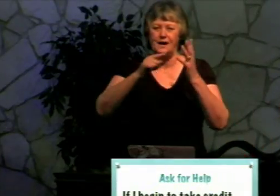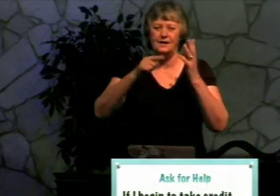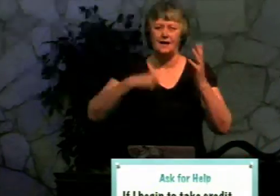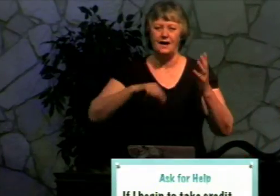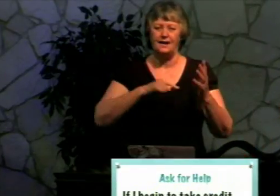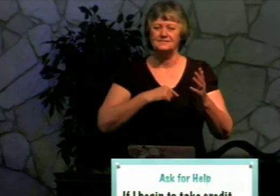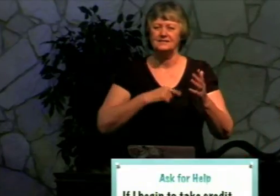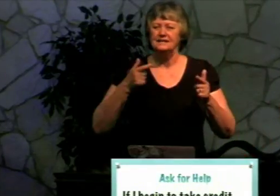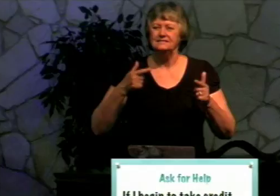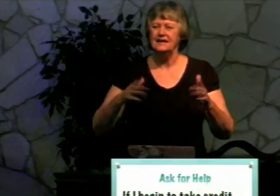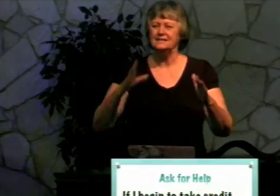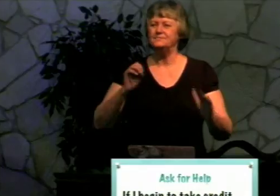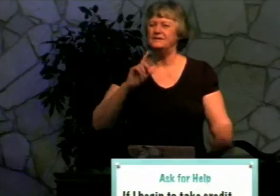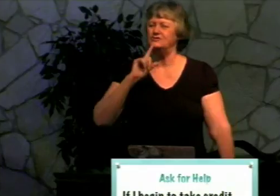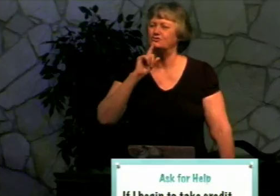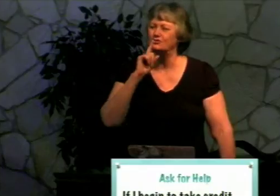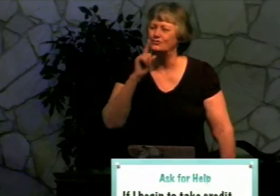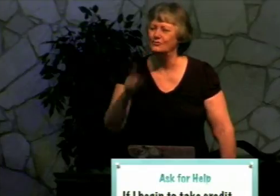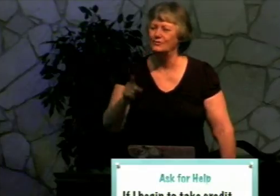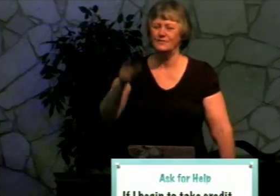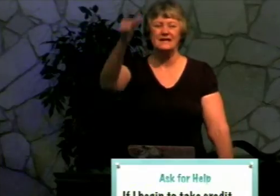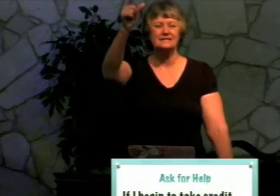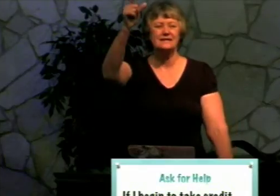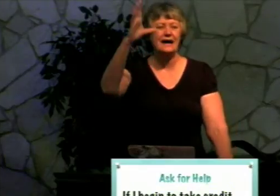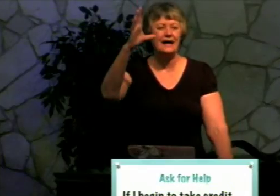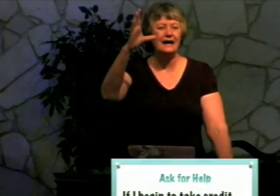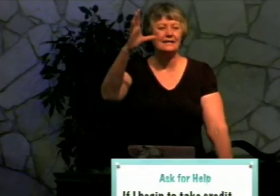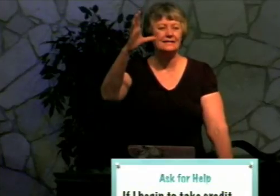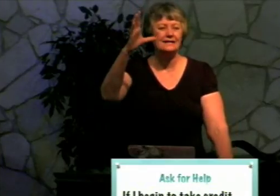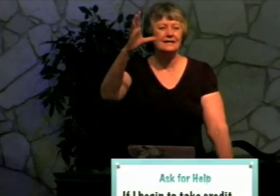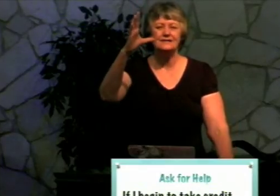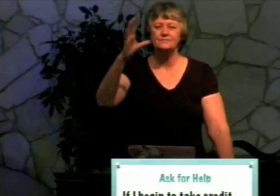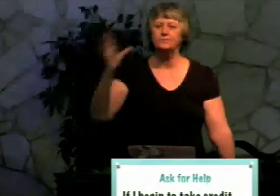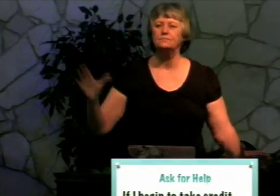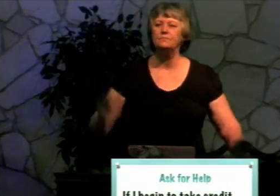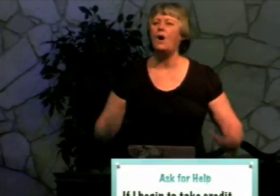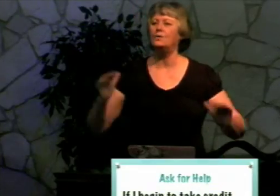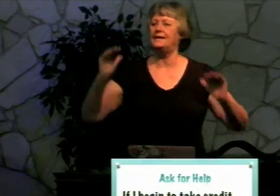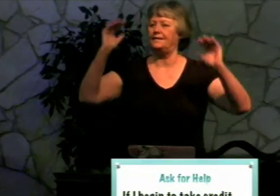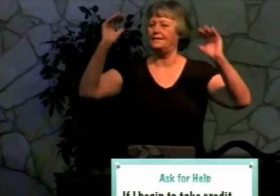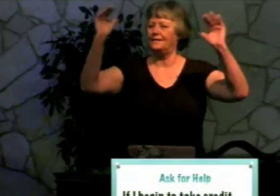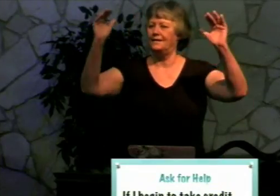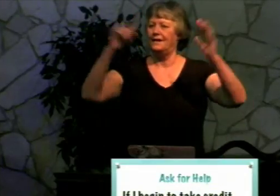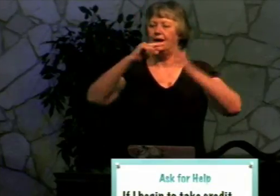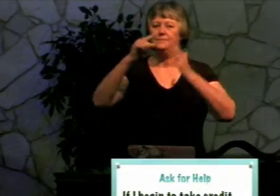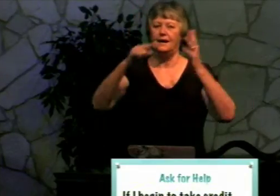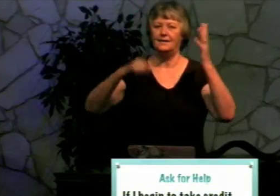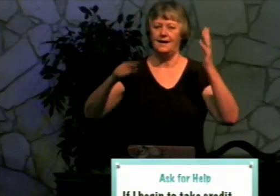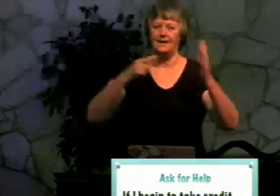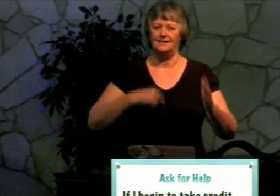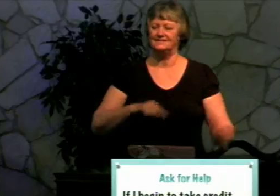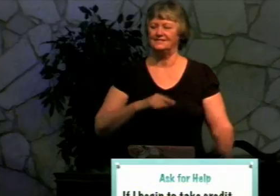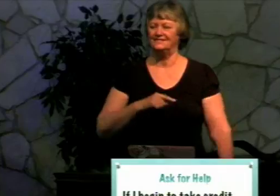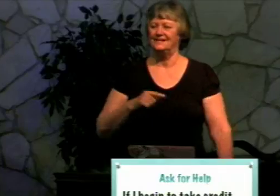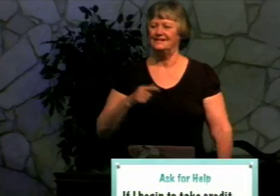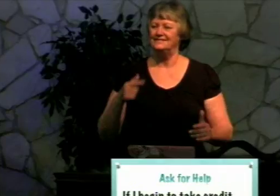among us. Let's be sure that God is promoted among us.